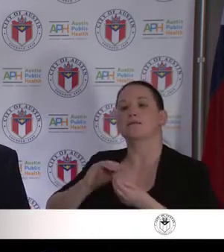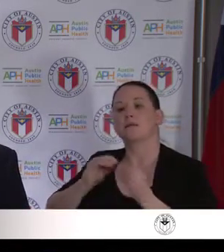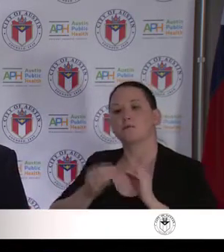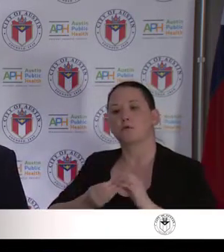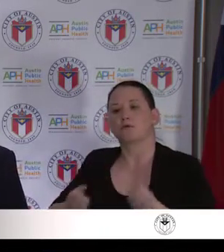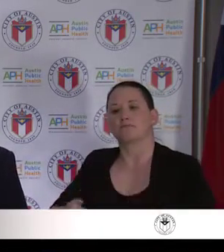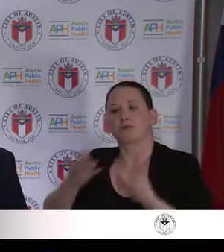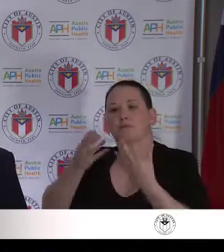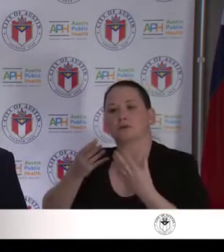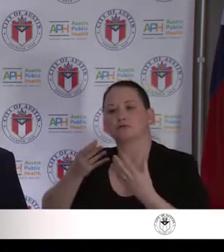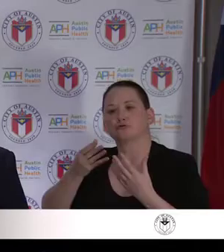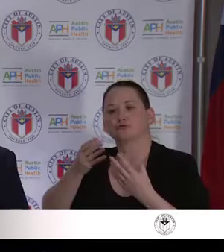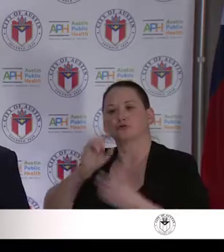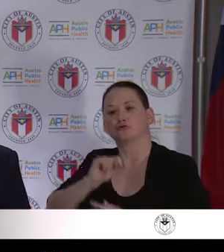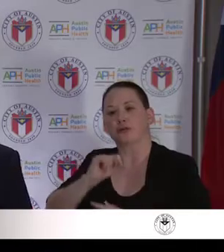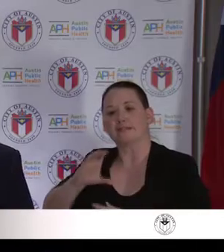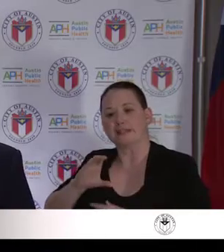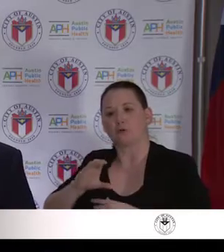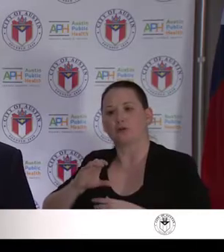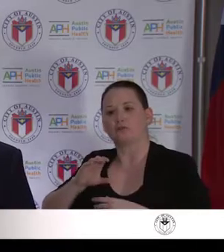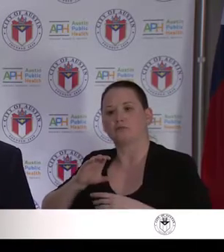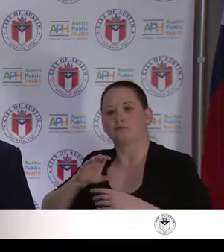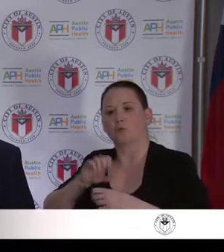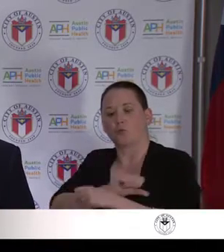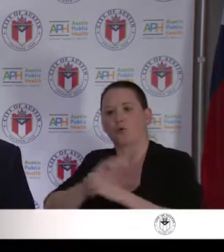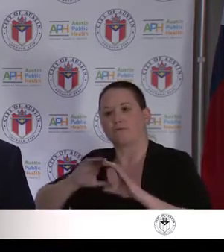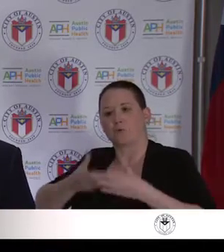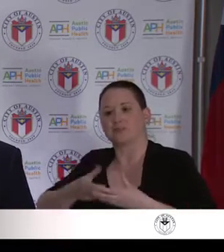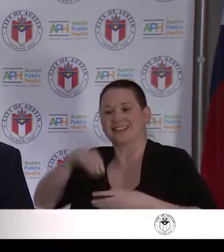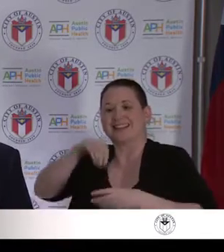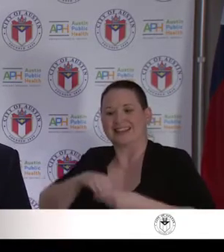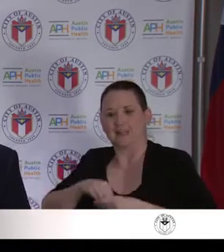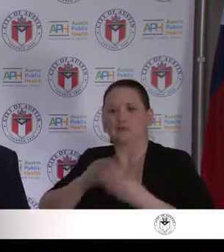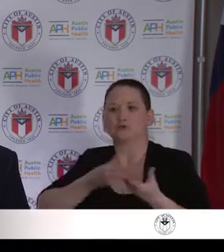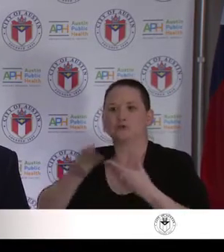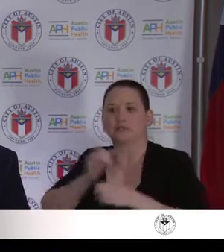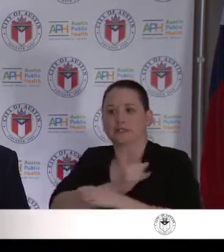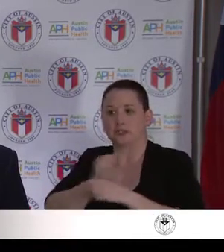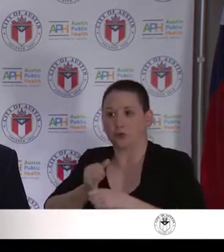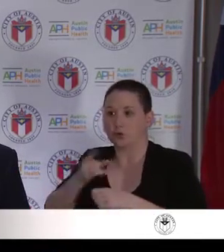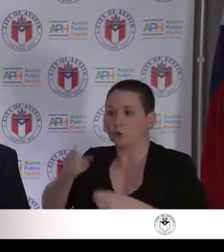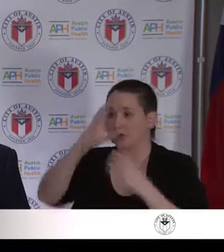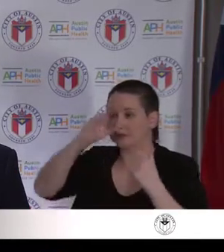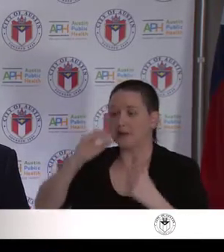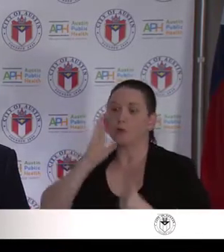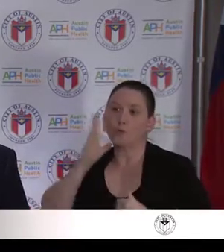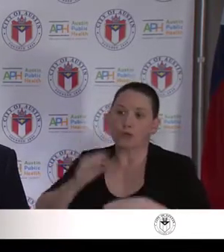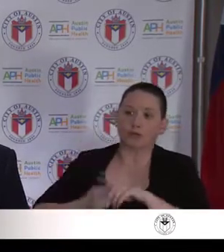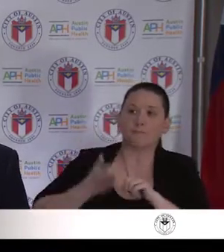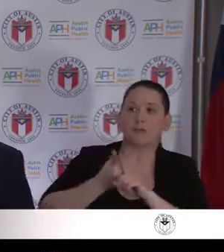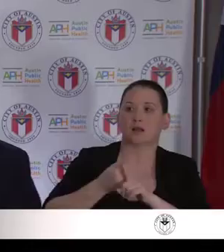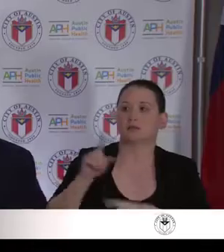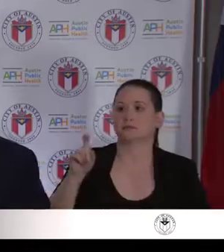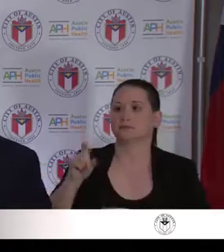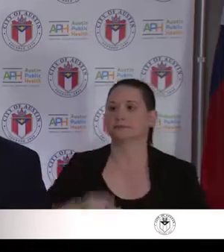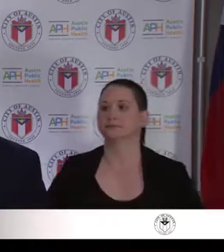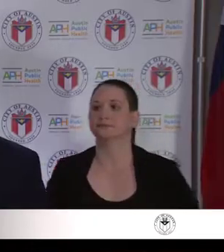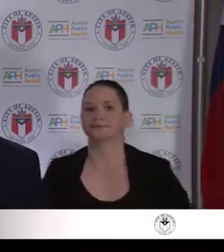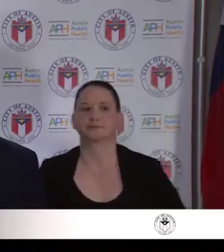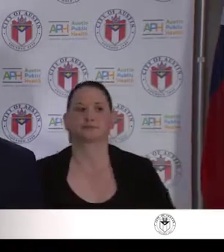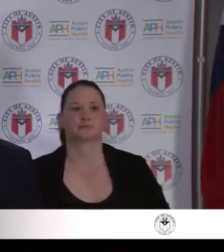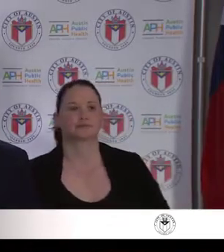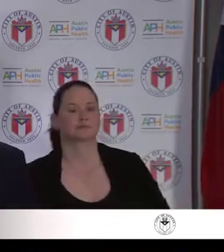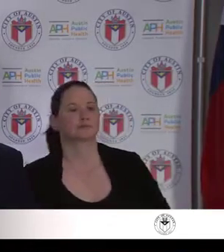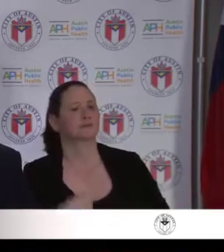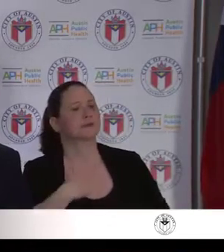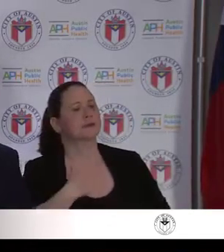Travis County's workforce is in the service industry, and do you expect to be impacted by this decision today? I'm